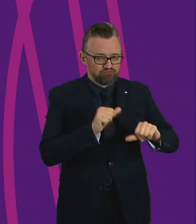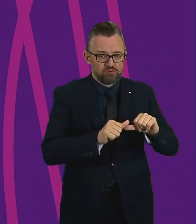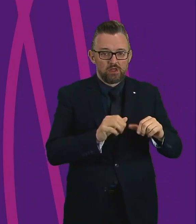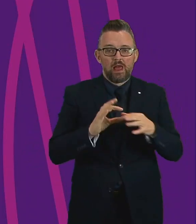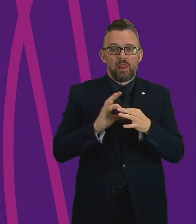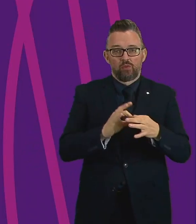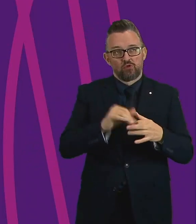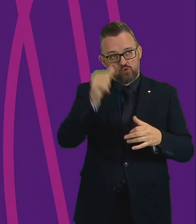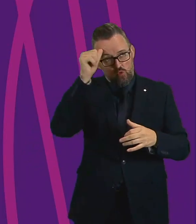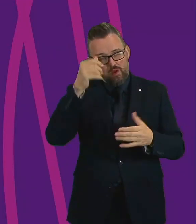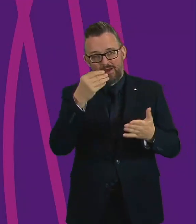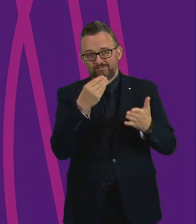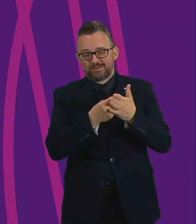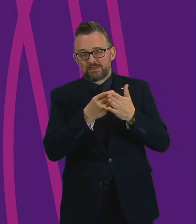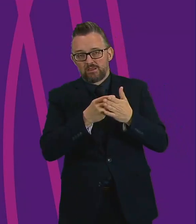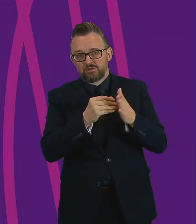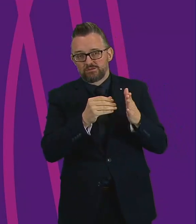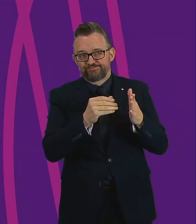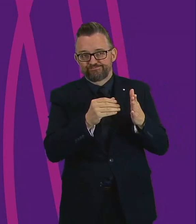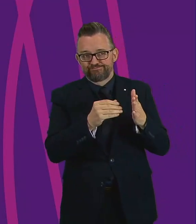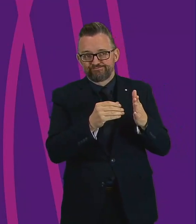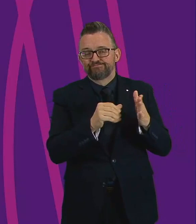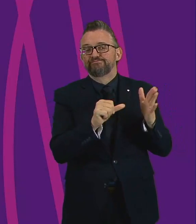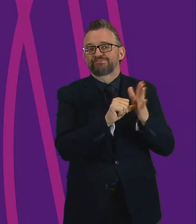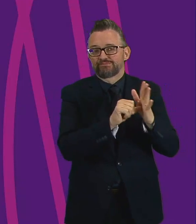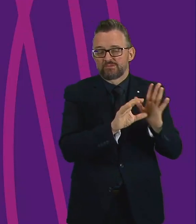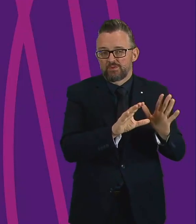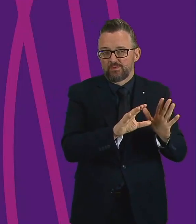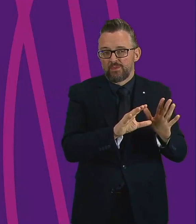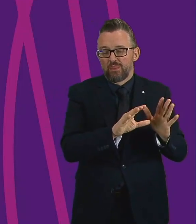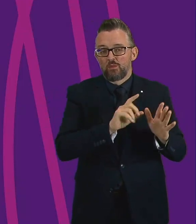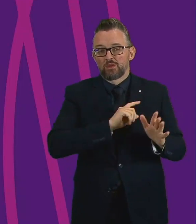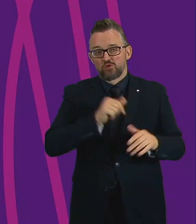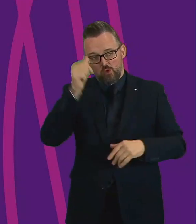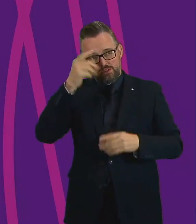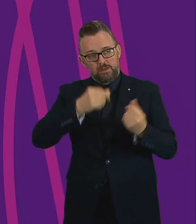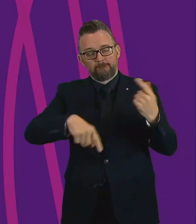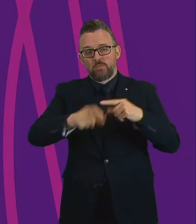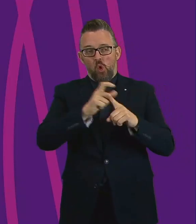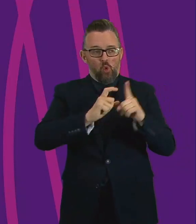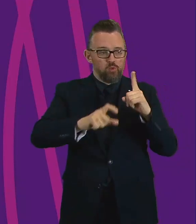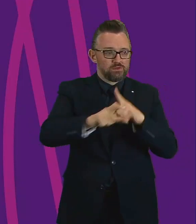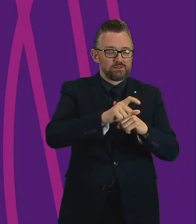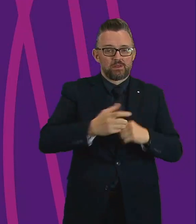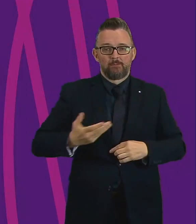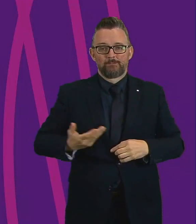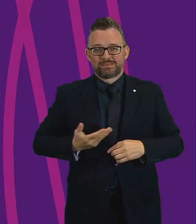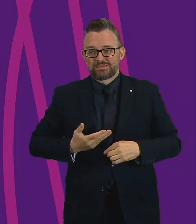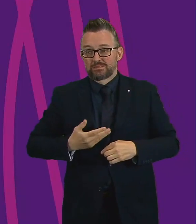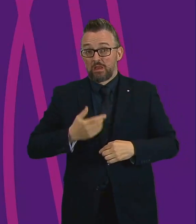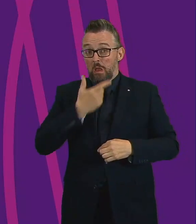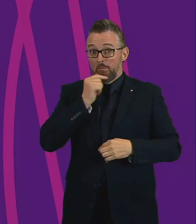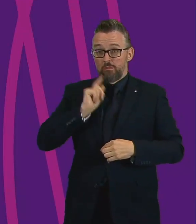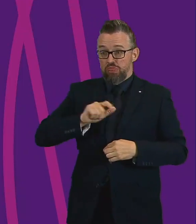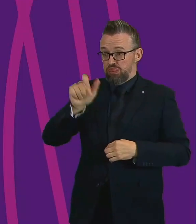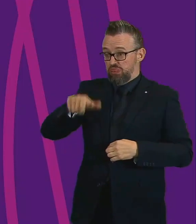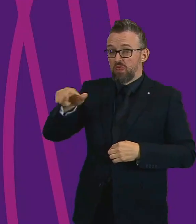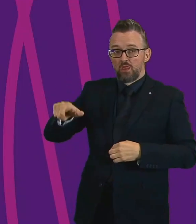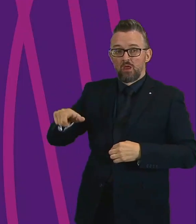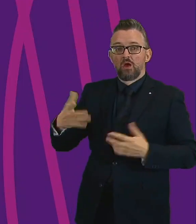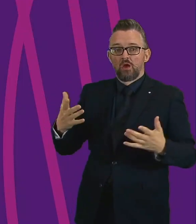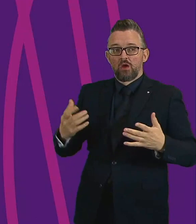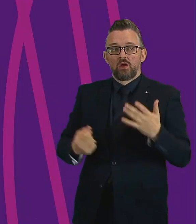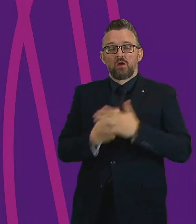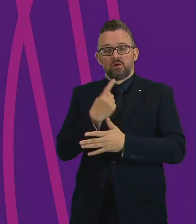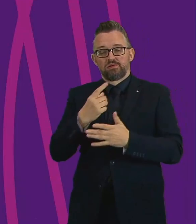fiscal implications in response to the challenges faced by individuals, communities and businesses the length and breadth of this